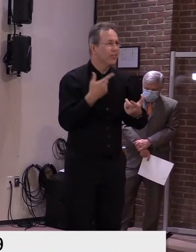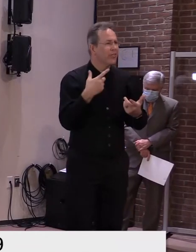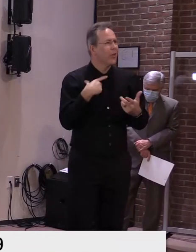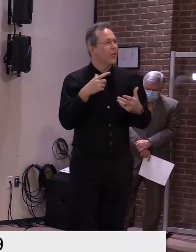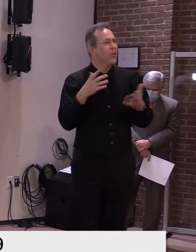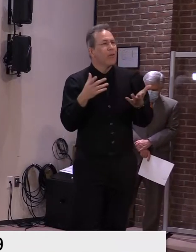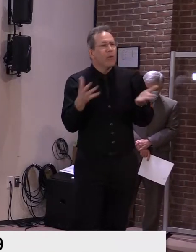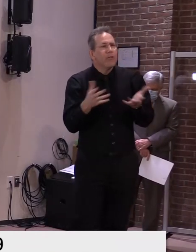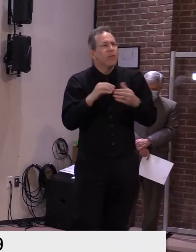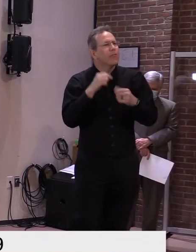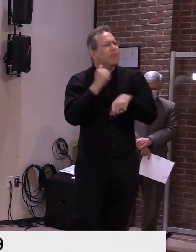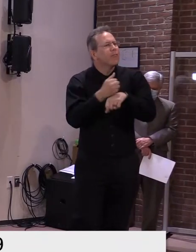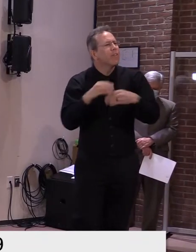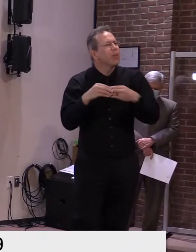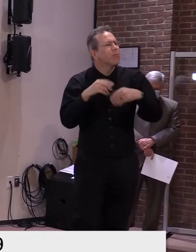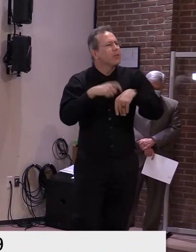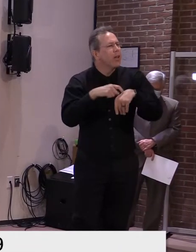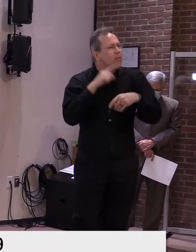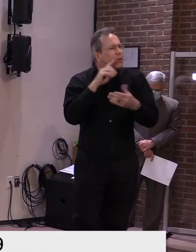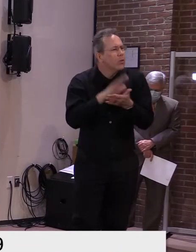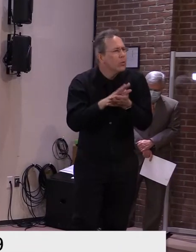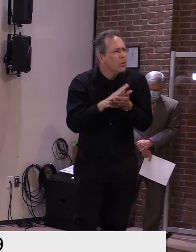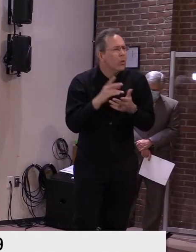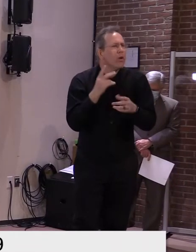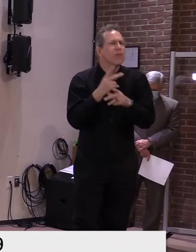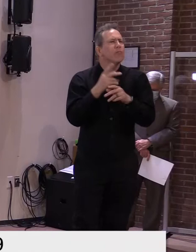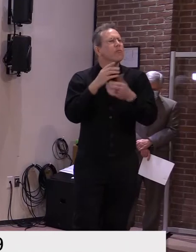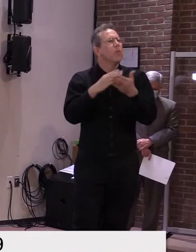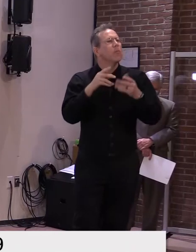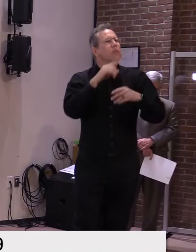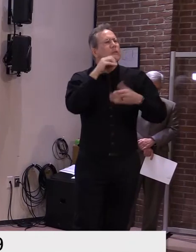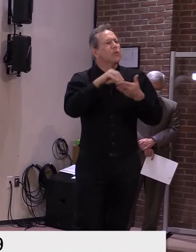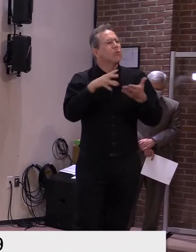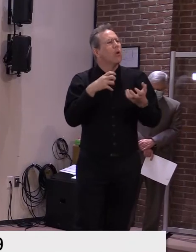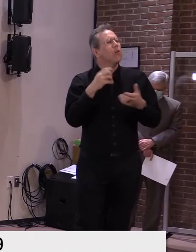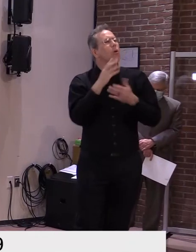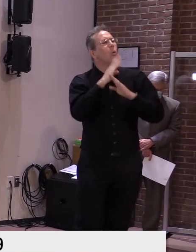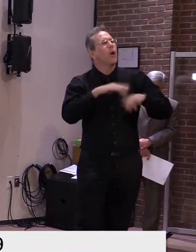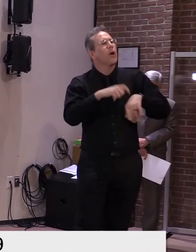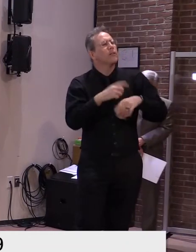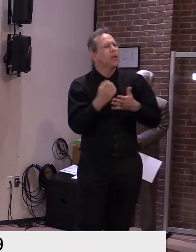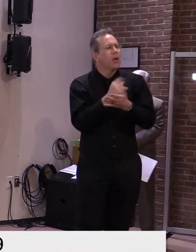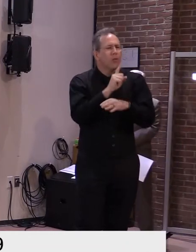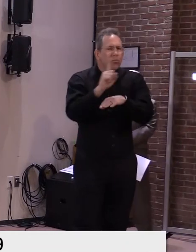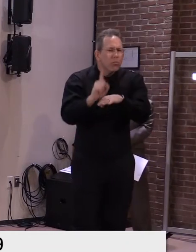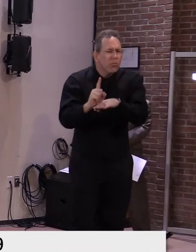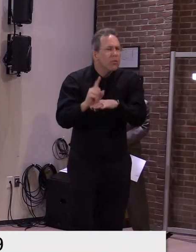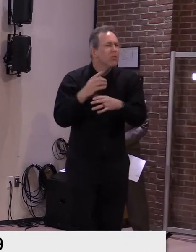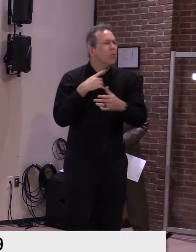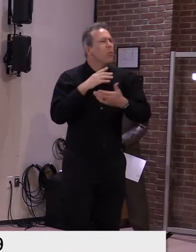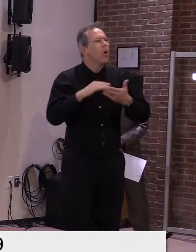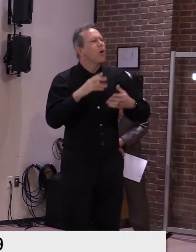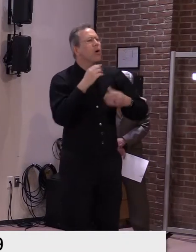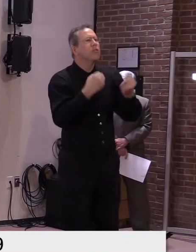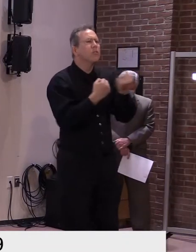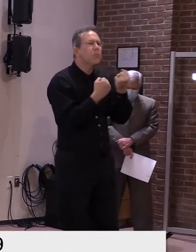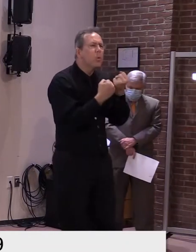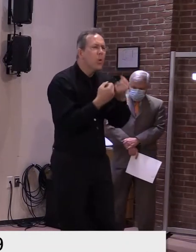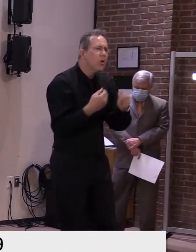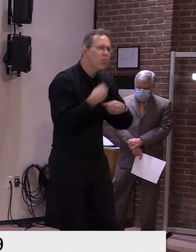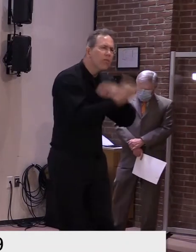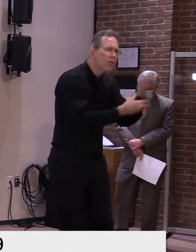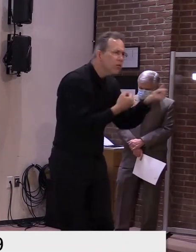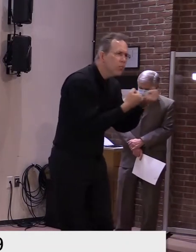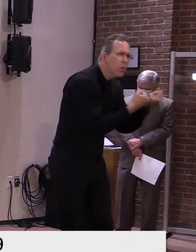social groups to read, paint, or draw, more mental health support, social gatherings, and someday, Dr. Levine, life again